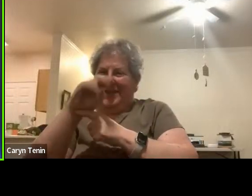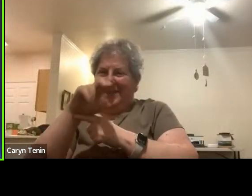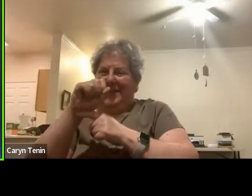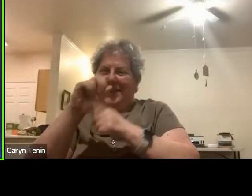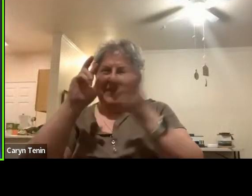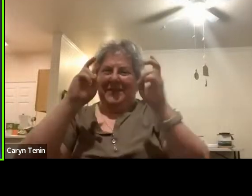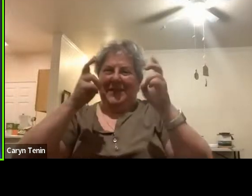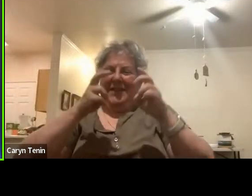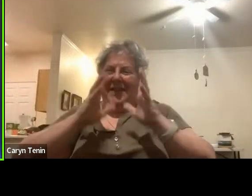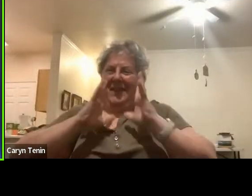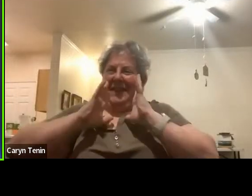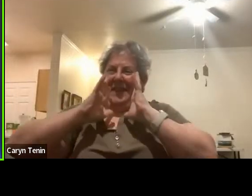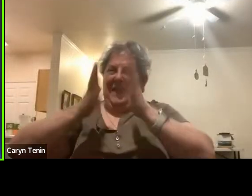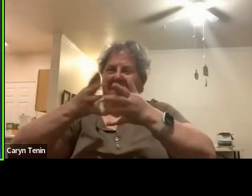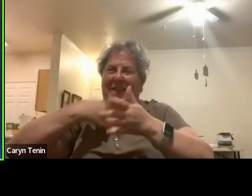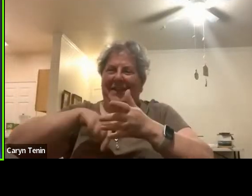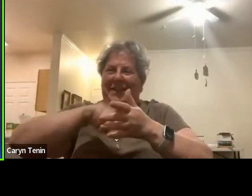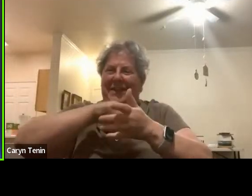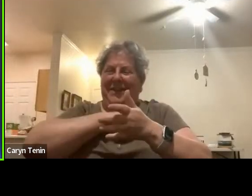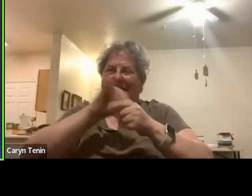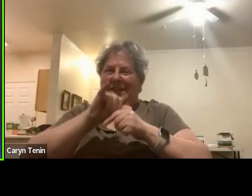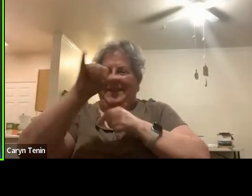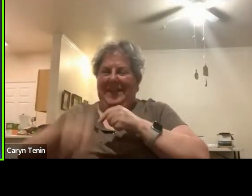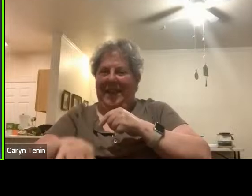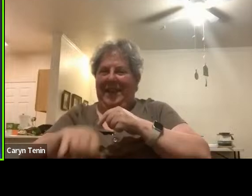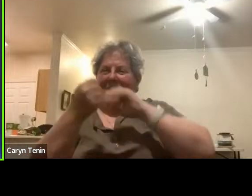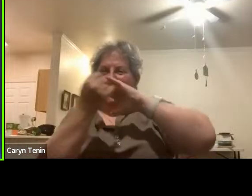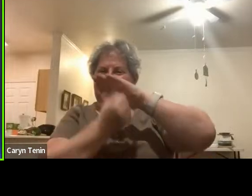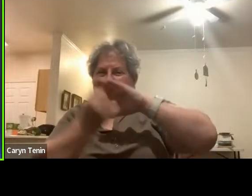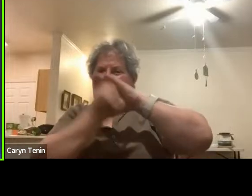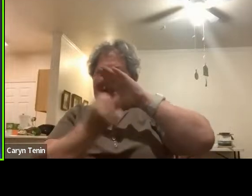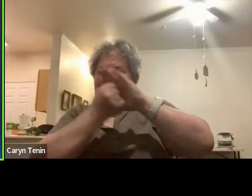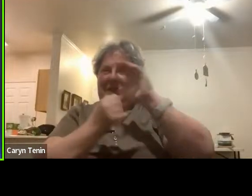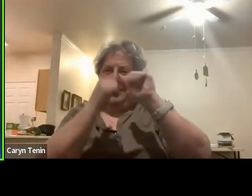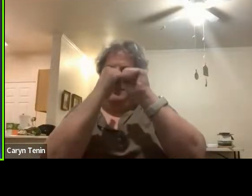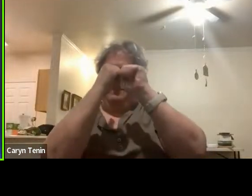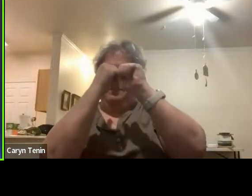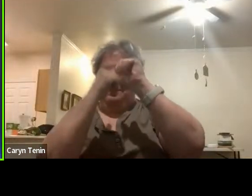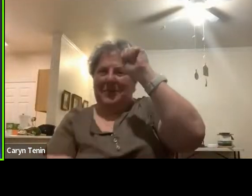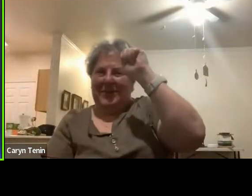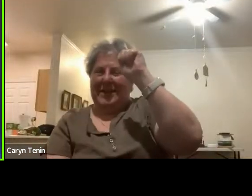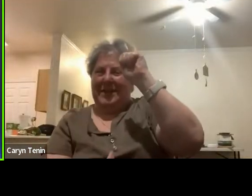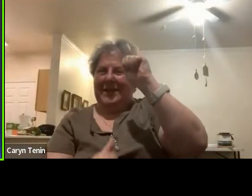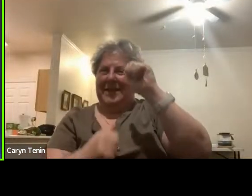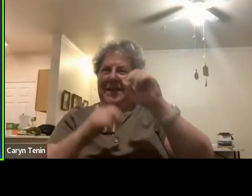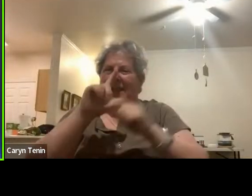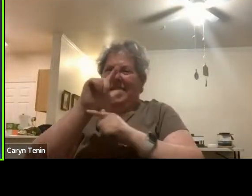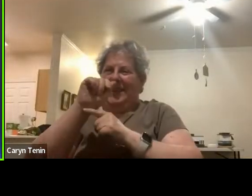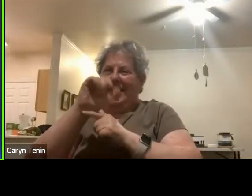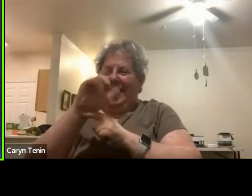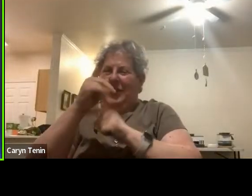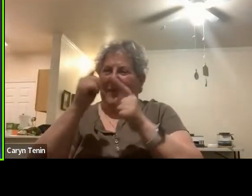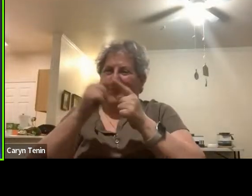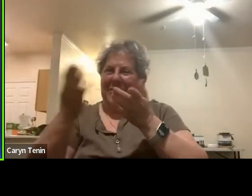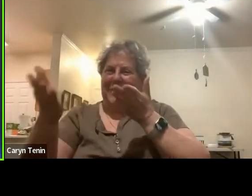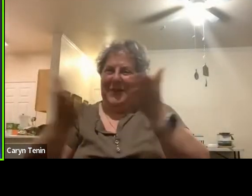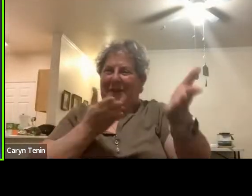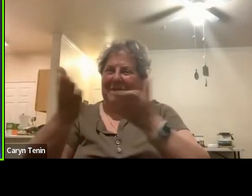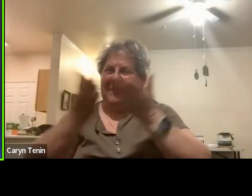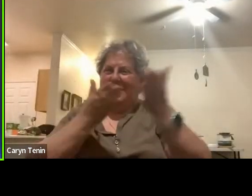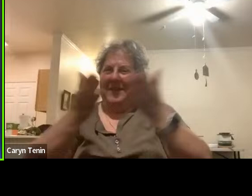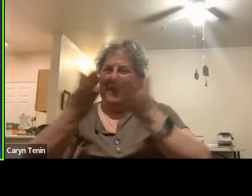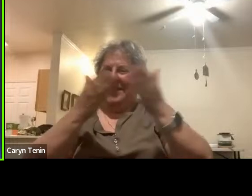There's also been violations of the deafblind community's human rights. We are isolated.